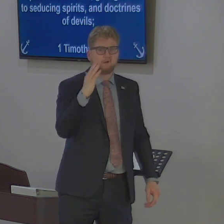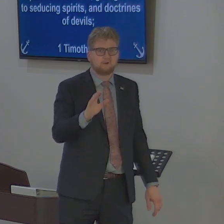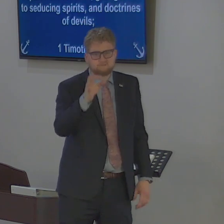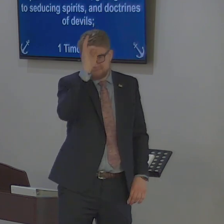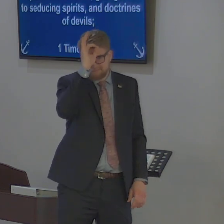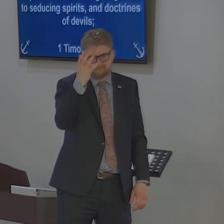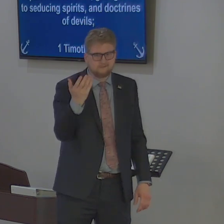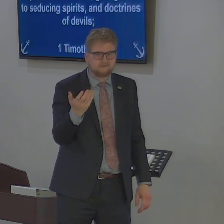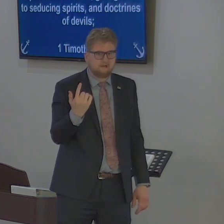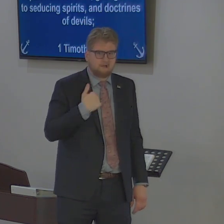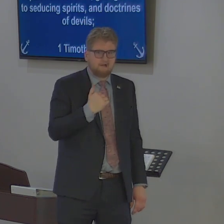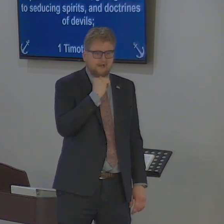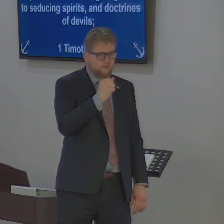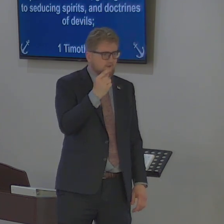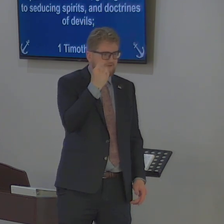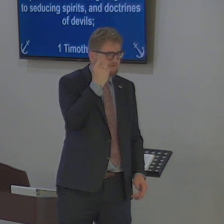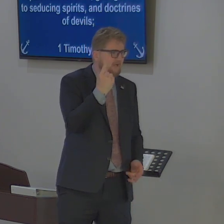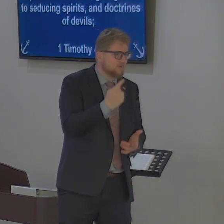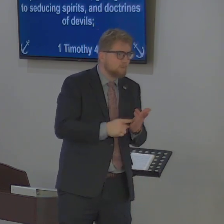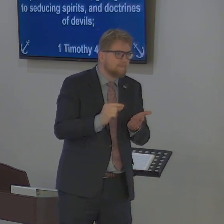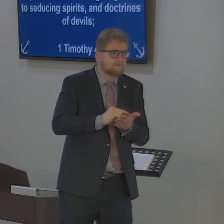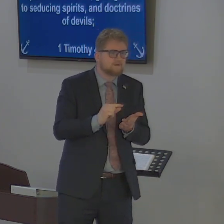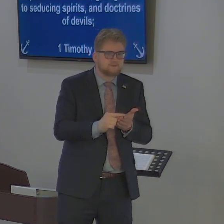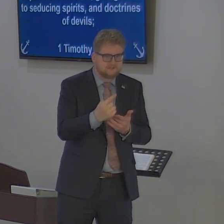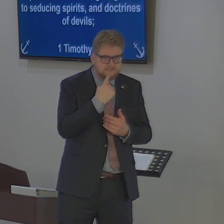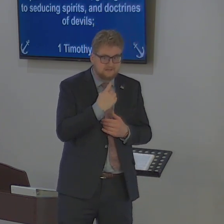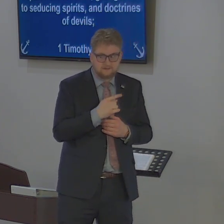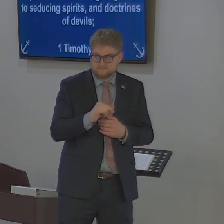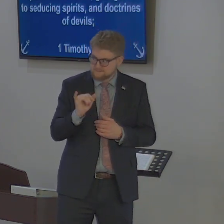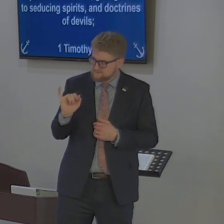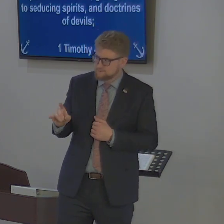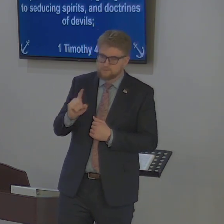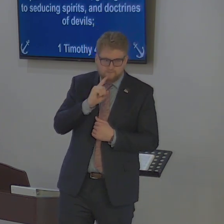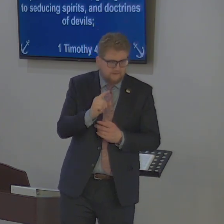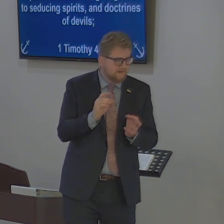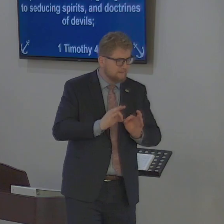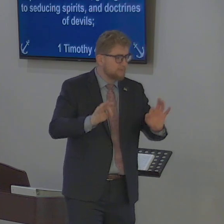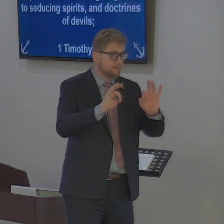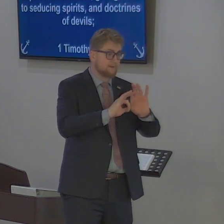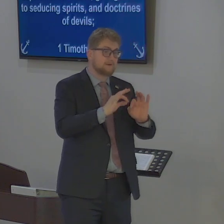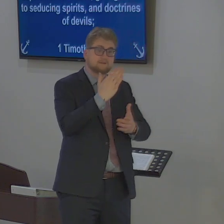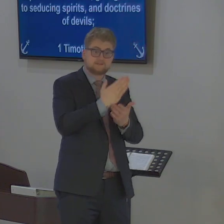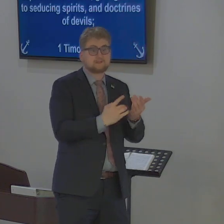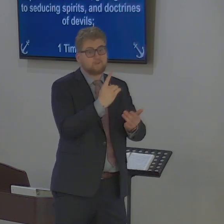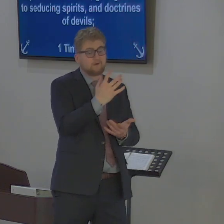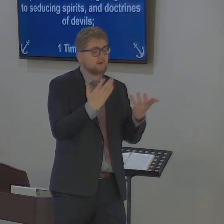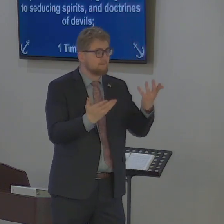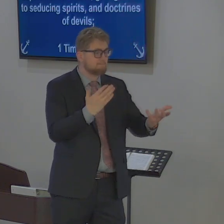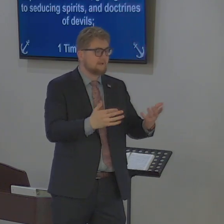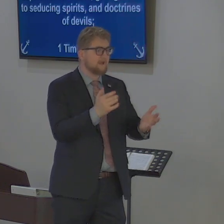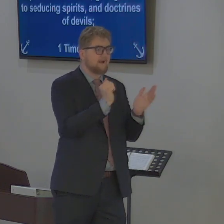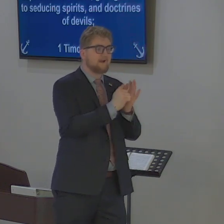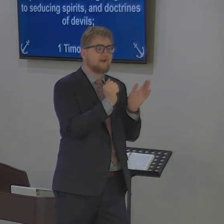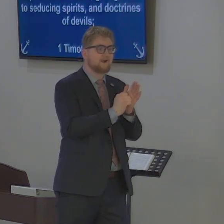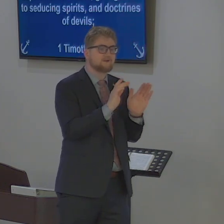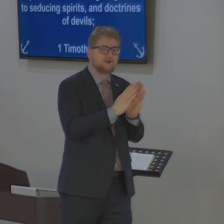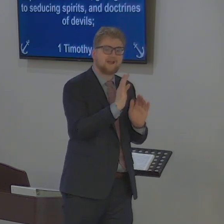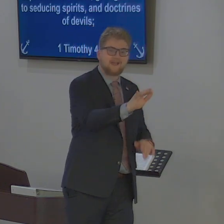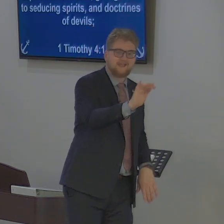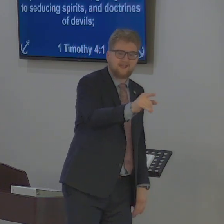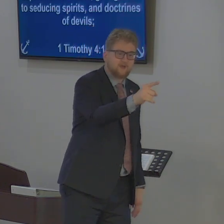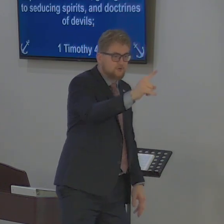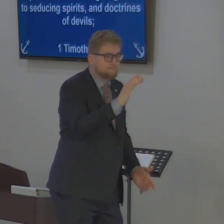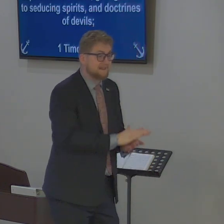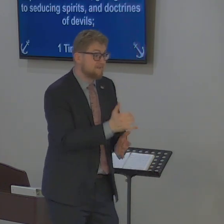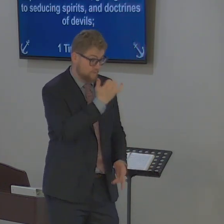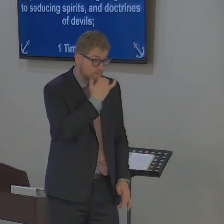what the Scripture says. And it's very, very, very important because somebody might come knocking on your door to try to tell you what you're doing and believing is